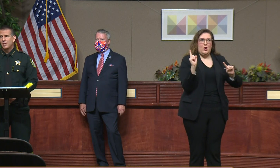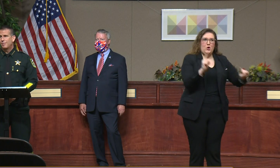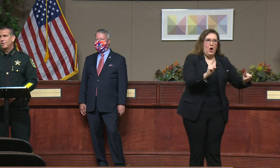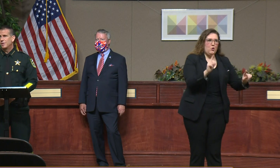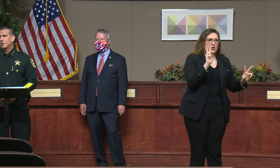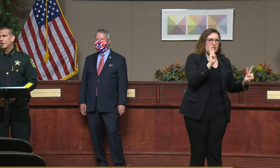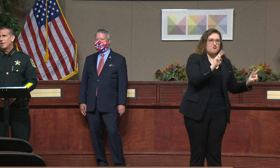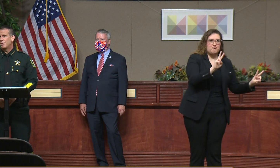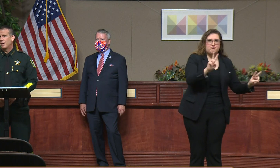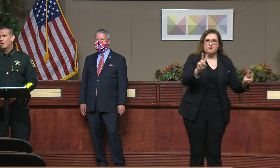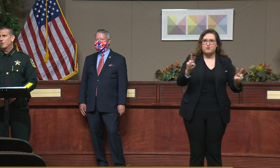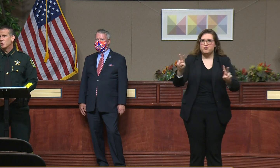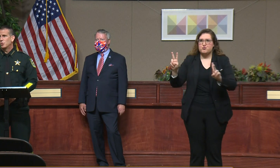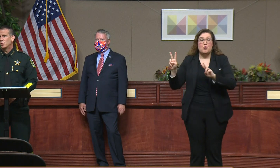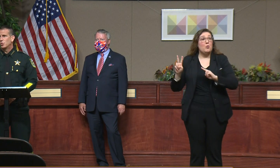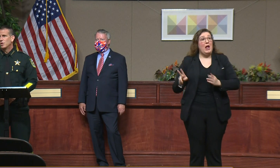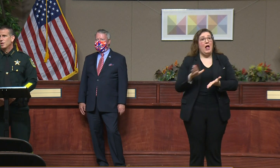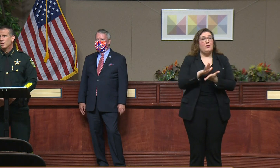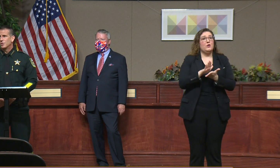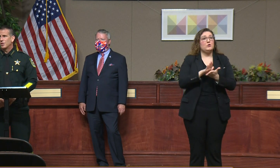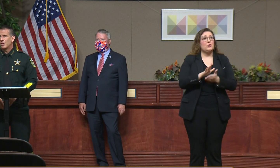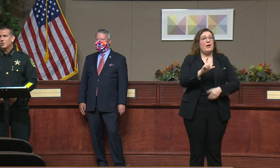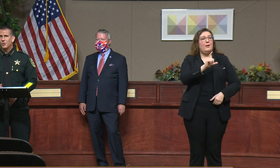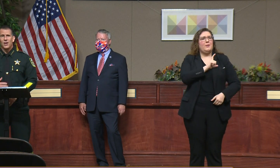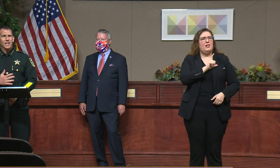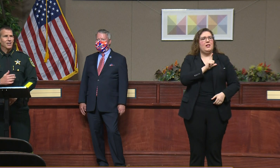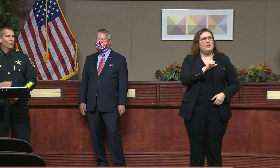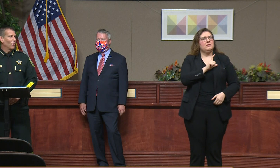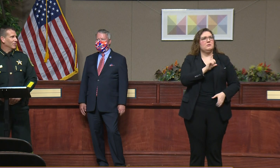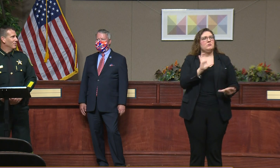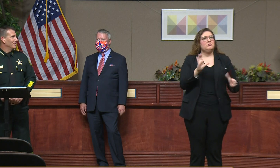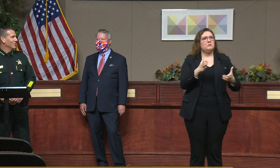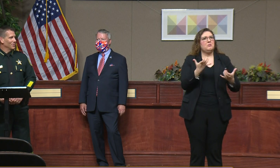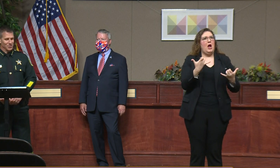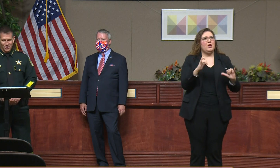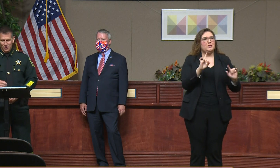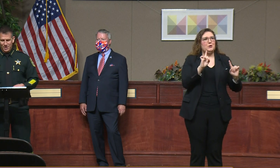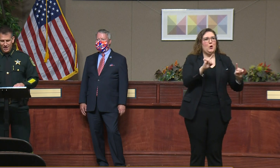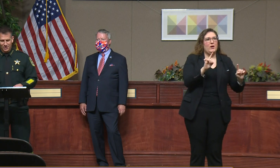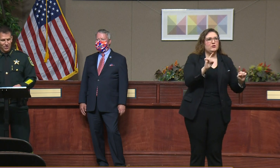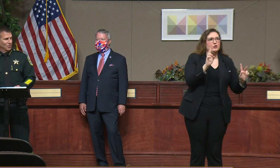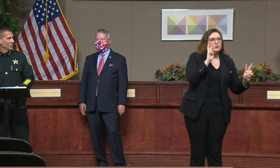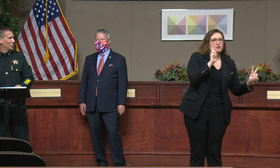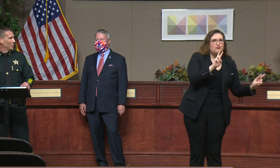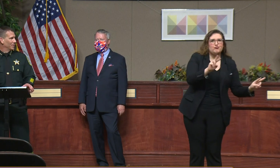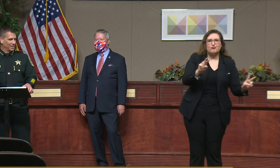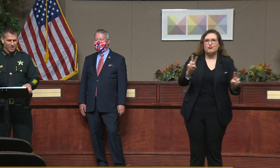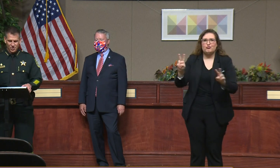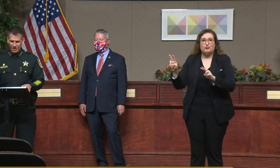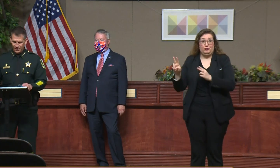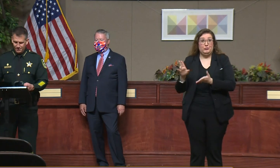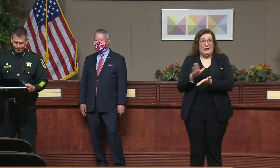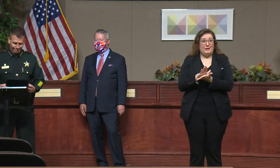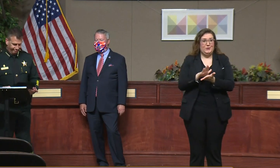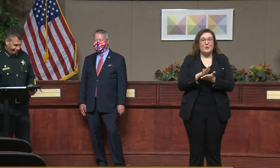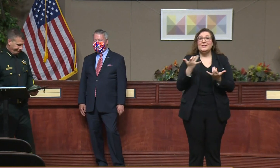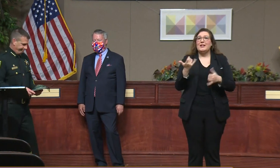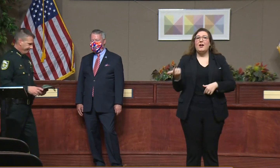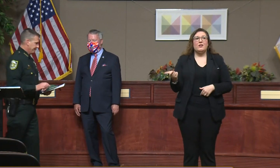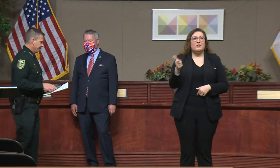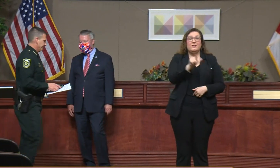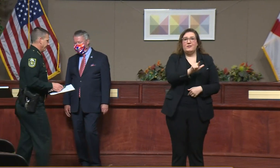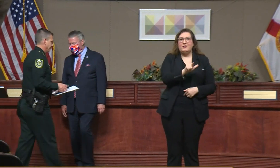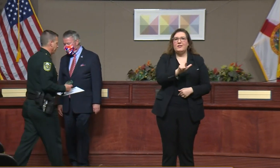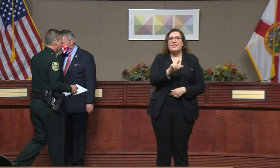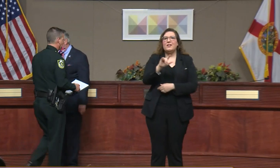resource deputies keep an eye on those schools just in case there are any unwanted visitors. So with that, I'll turn it over to Superintendent Jenkins.